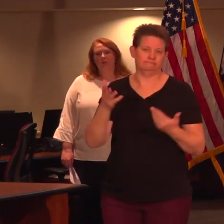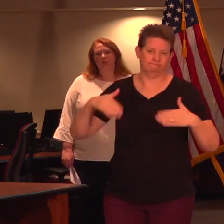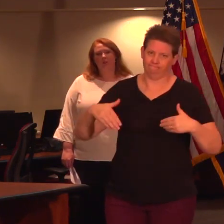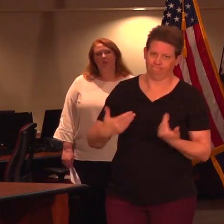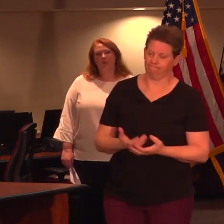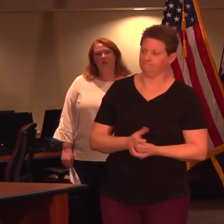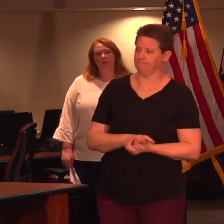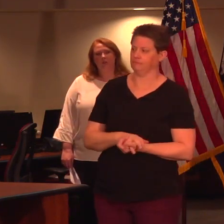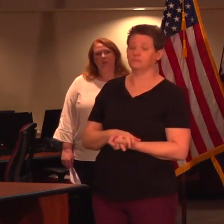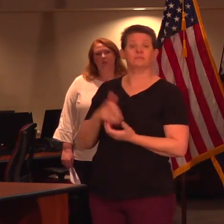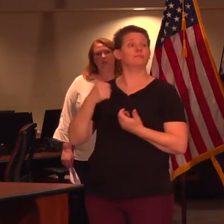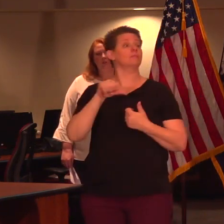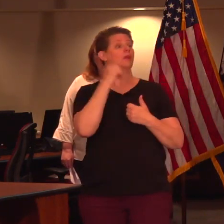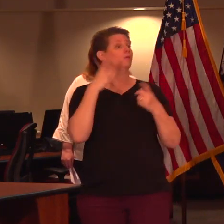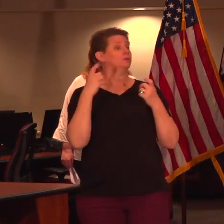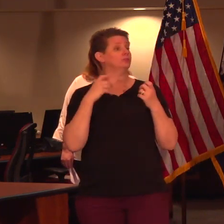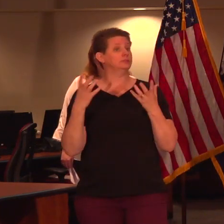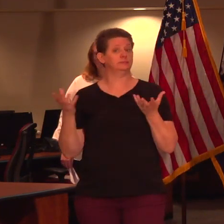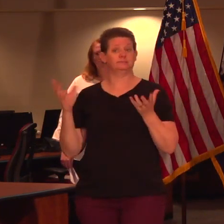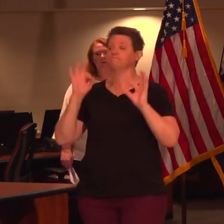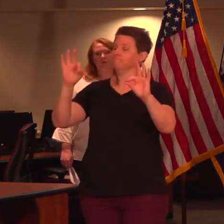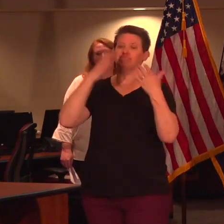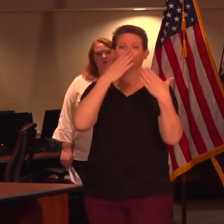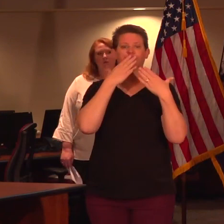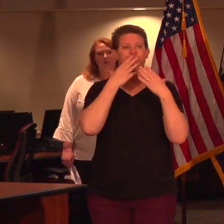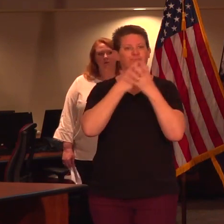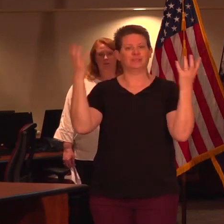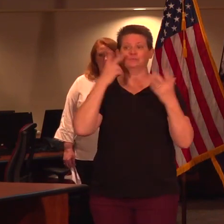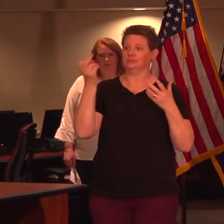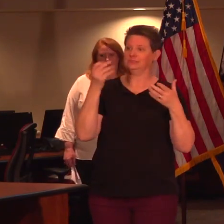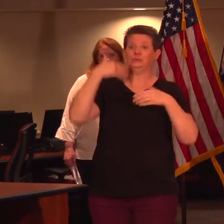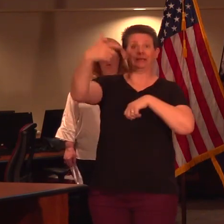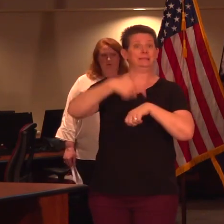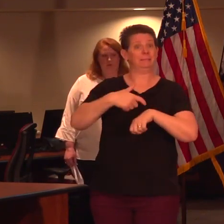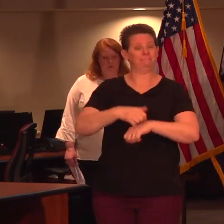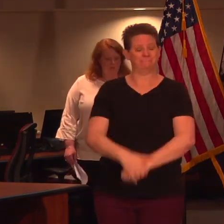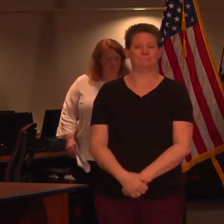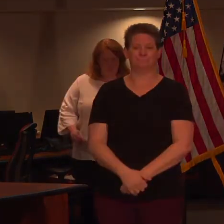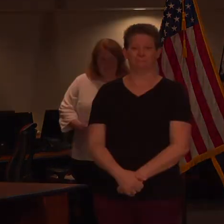Any more questions? Well, thank you very much, and we'll see you next time.